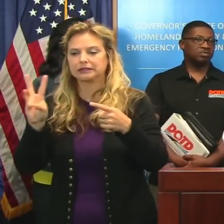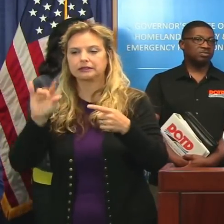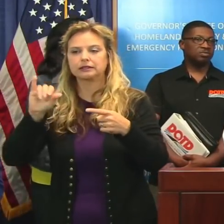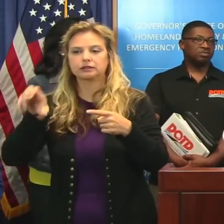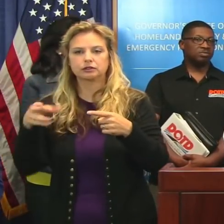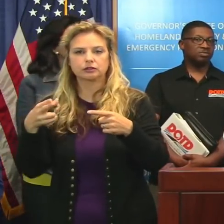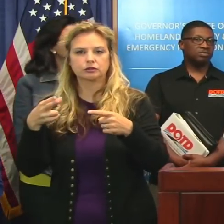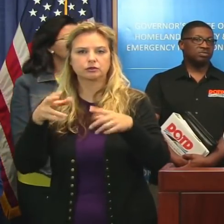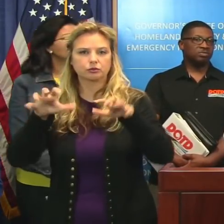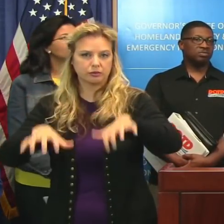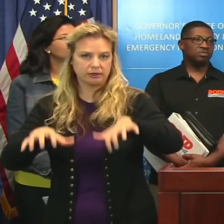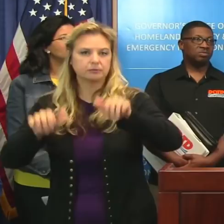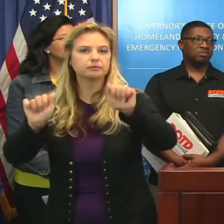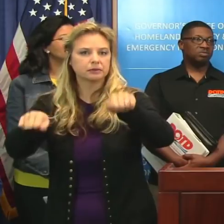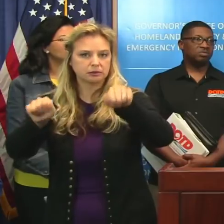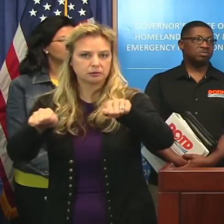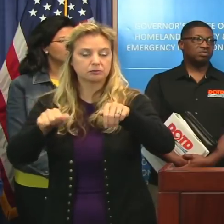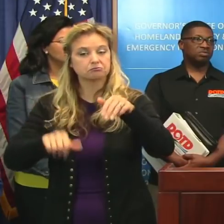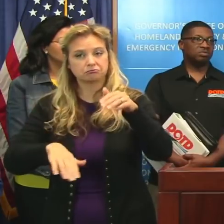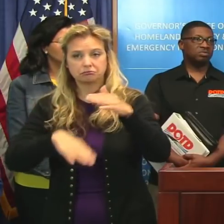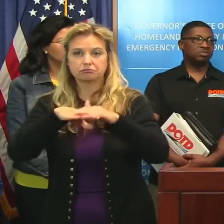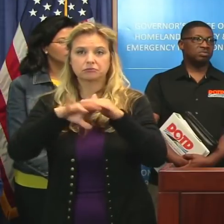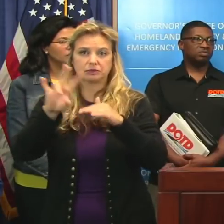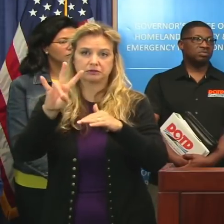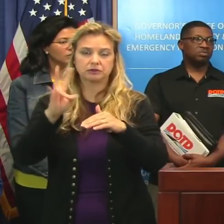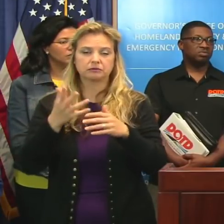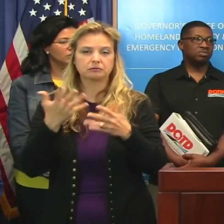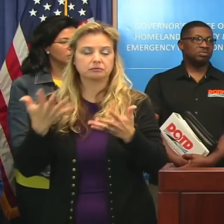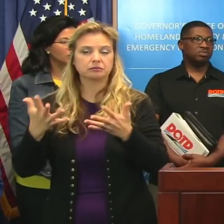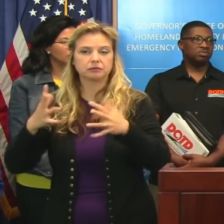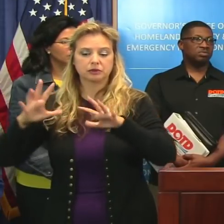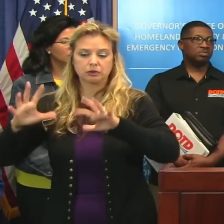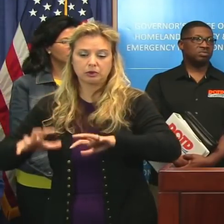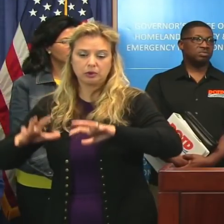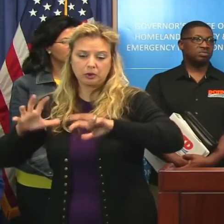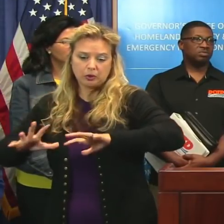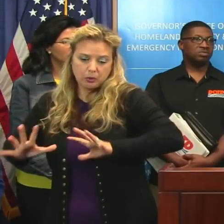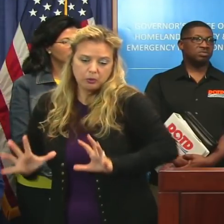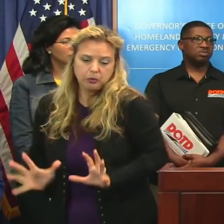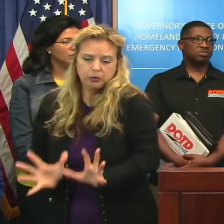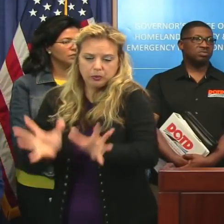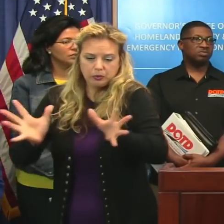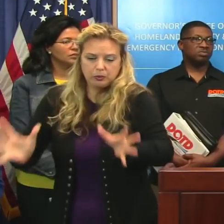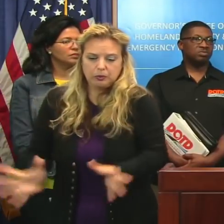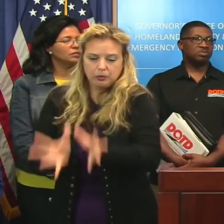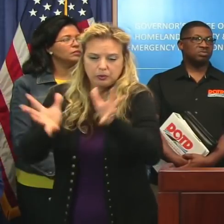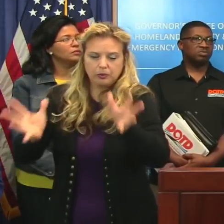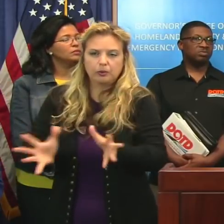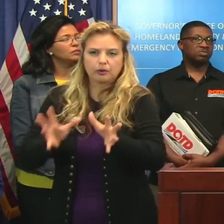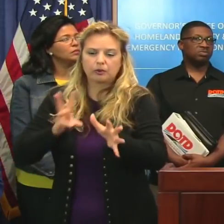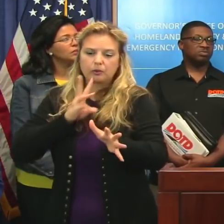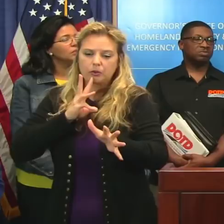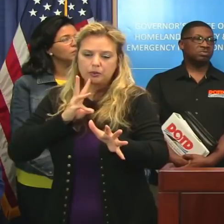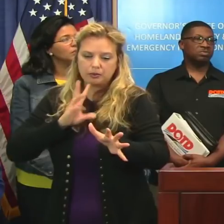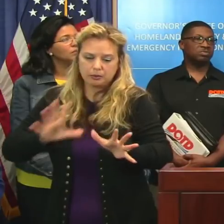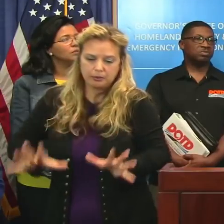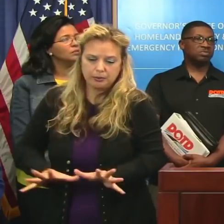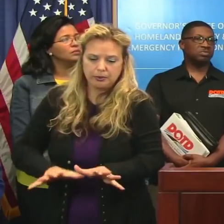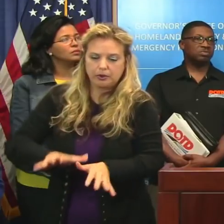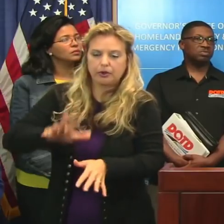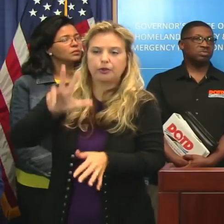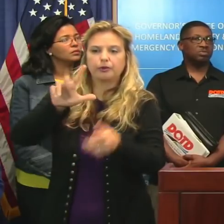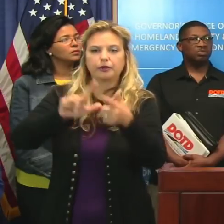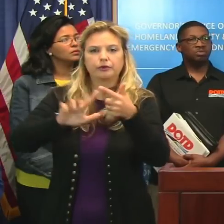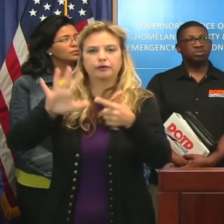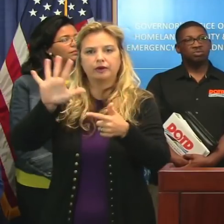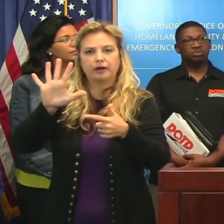areas, along with storm surge of 3 to 5 feet is also possible. Beginning